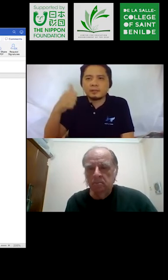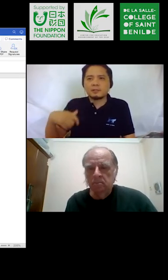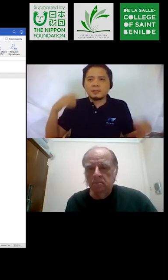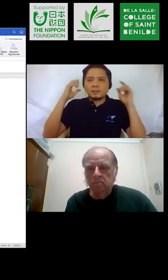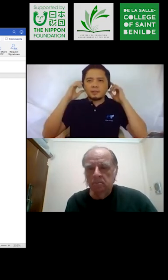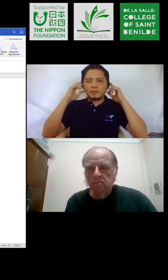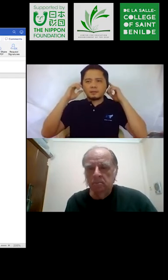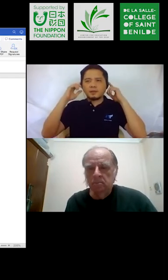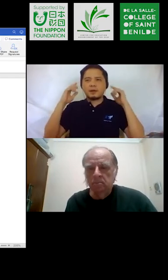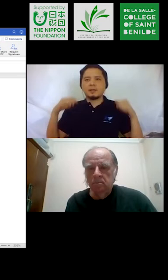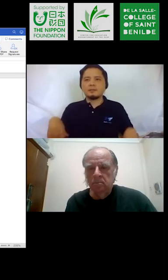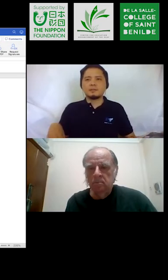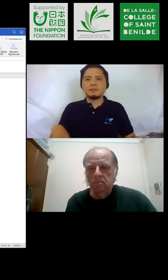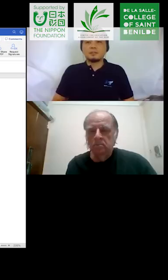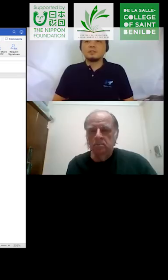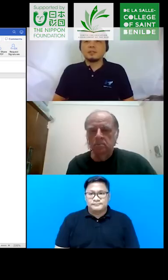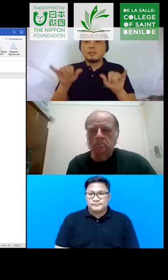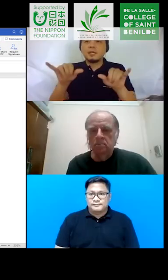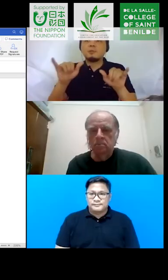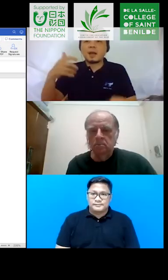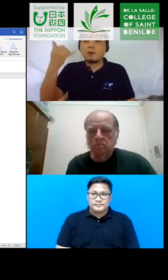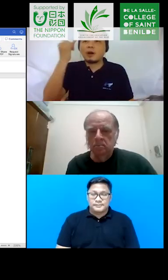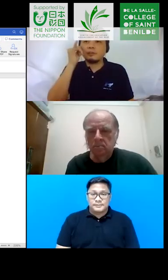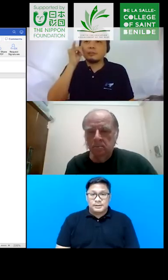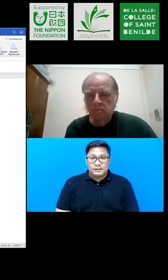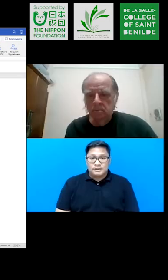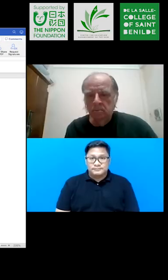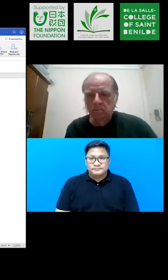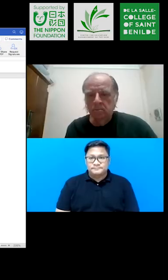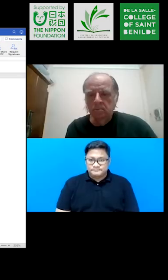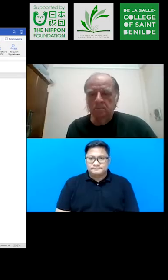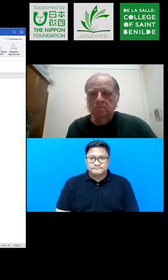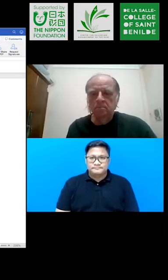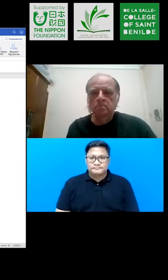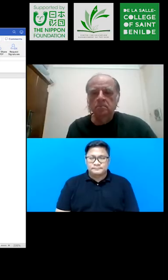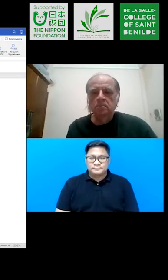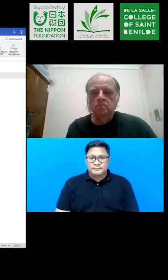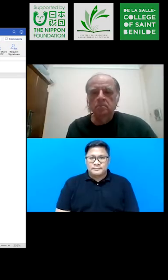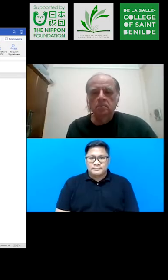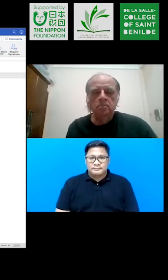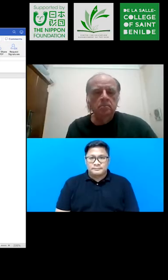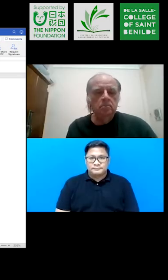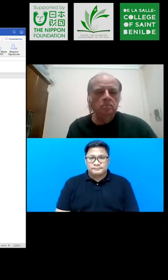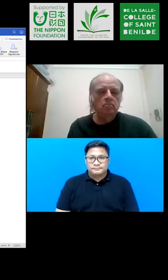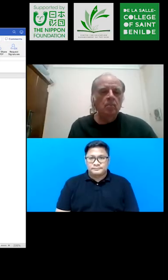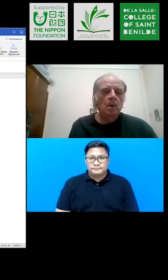Okay. All right. Keep your camera on. Thank you.